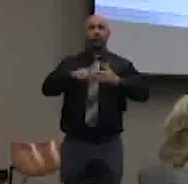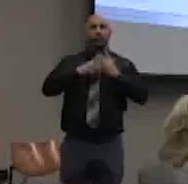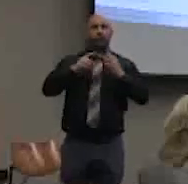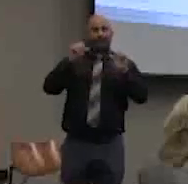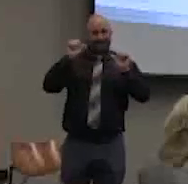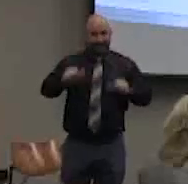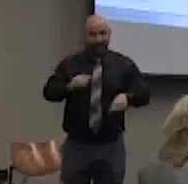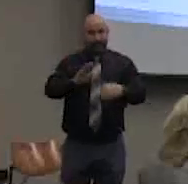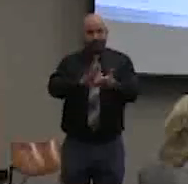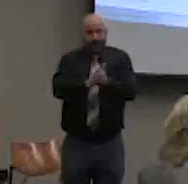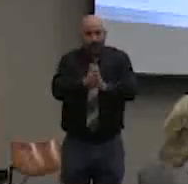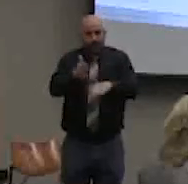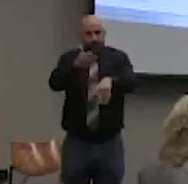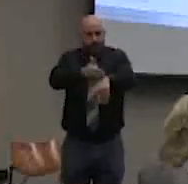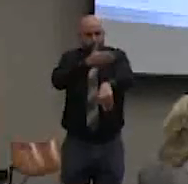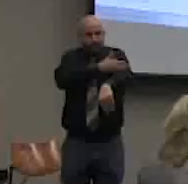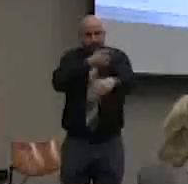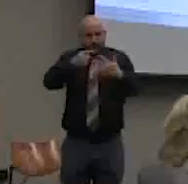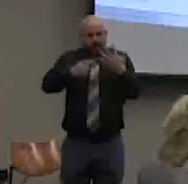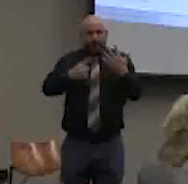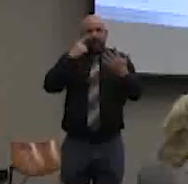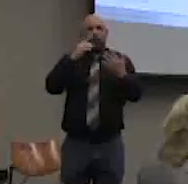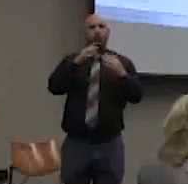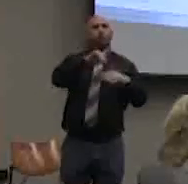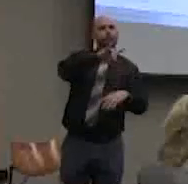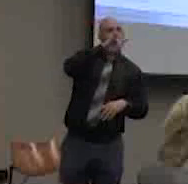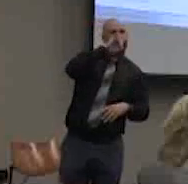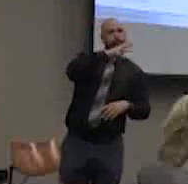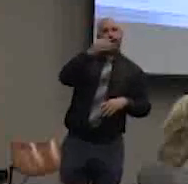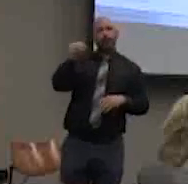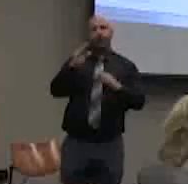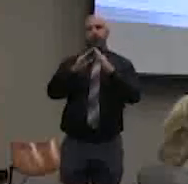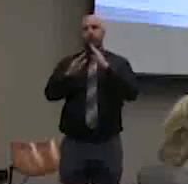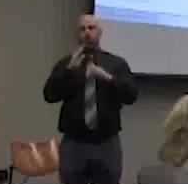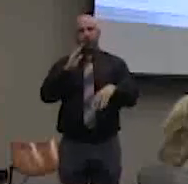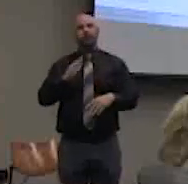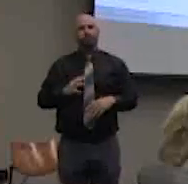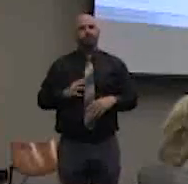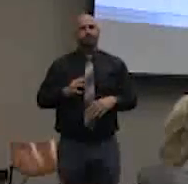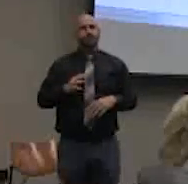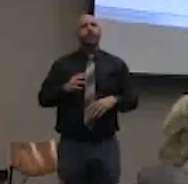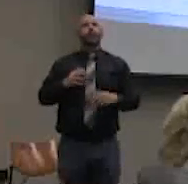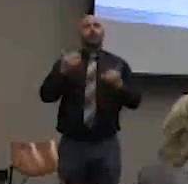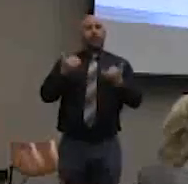for kids and communities. So with that, I will jump in.